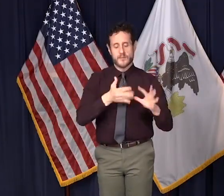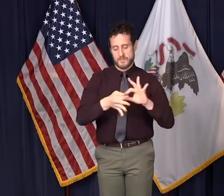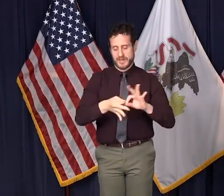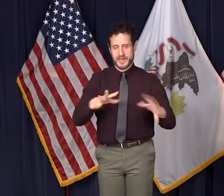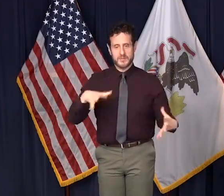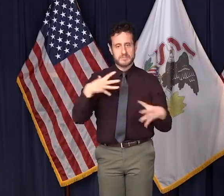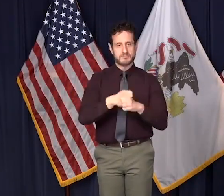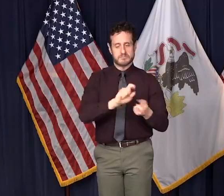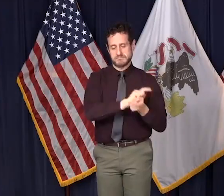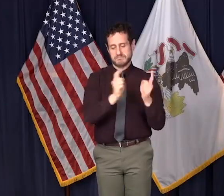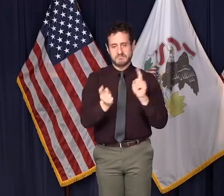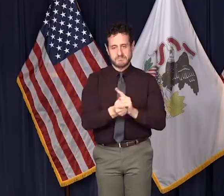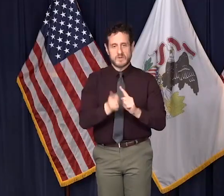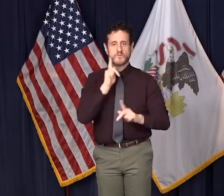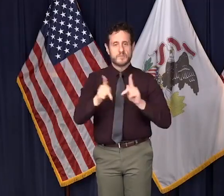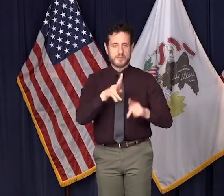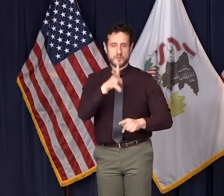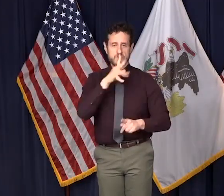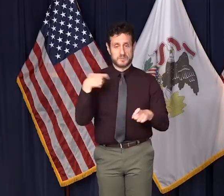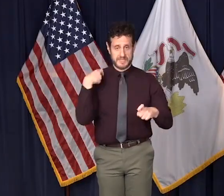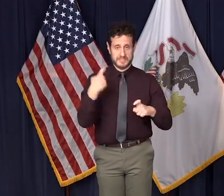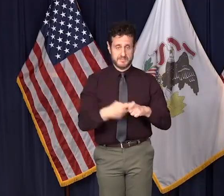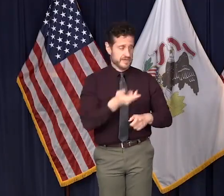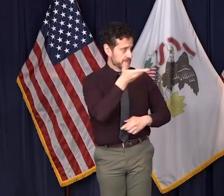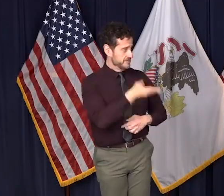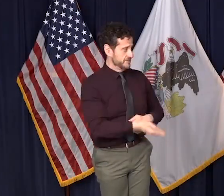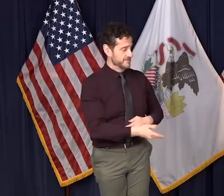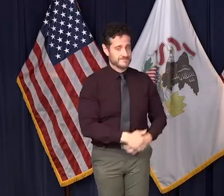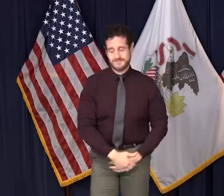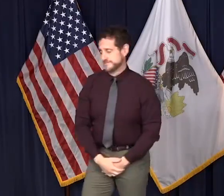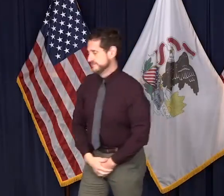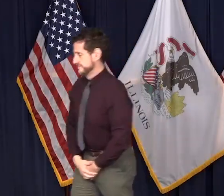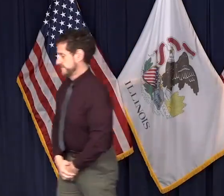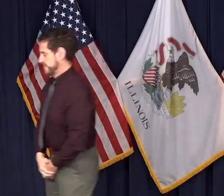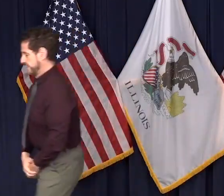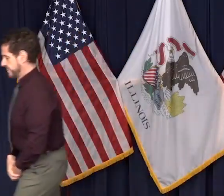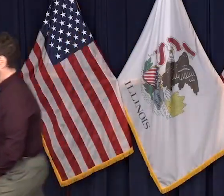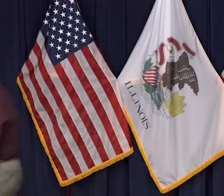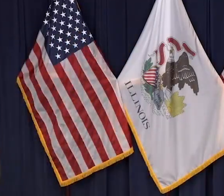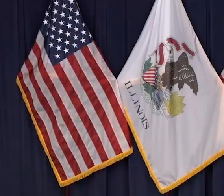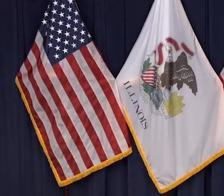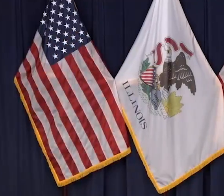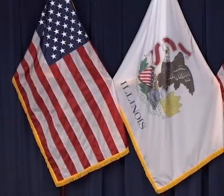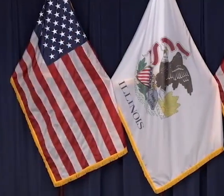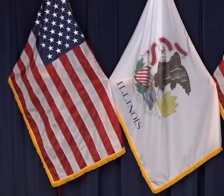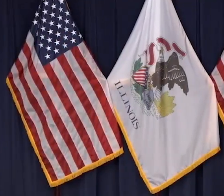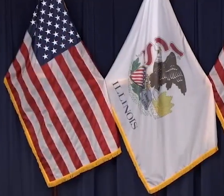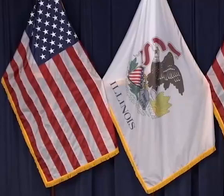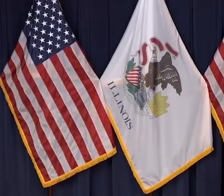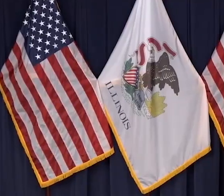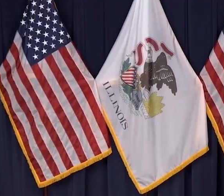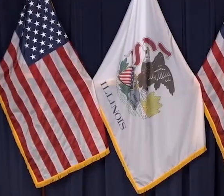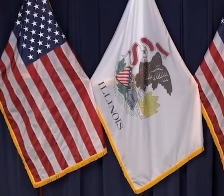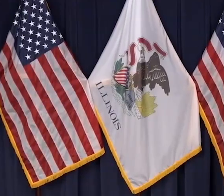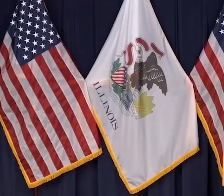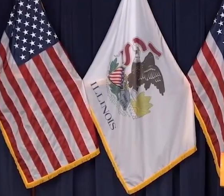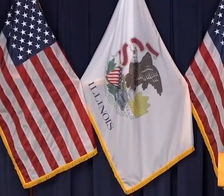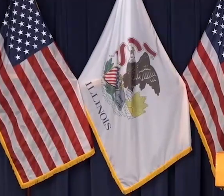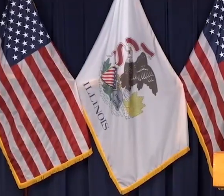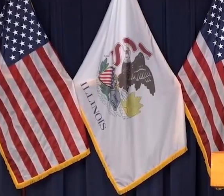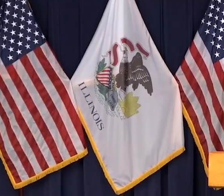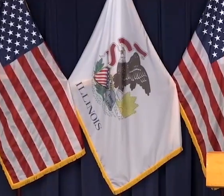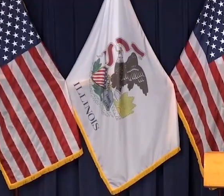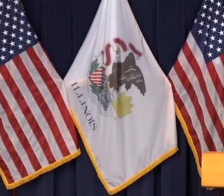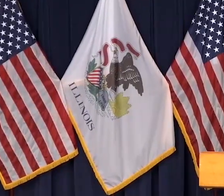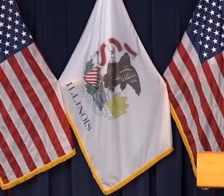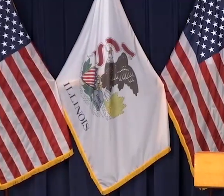Spanish. Buenas tardes a todos. Comienzo hoy con el reporte sobre las métricas relacionadas con